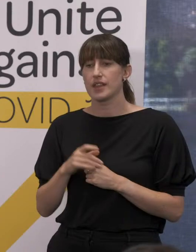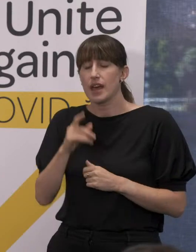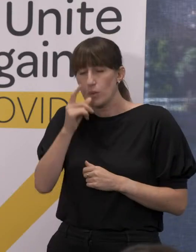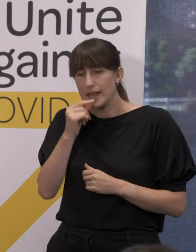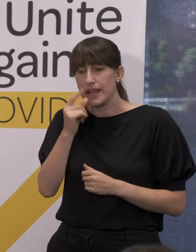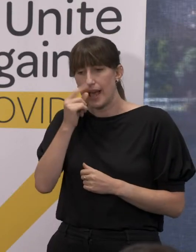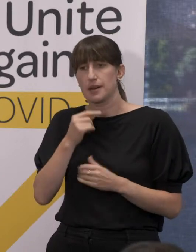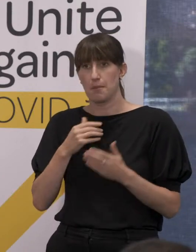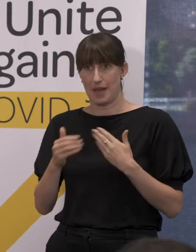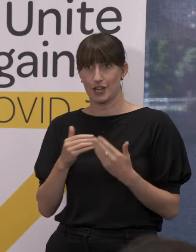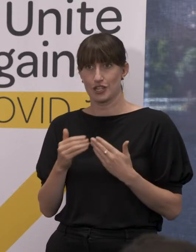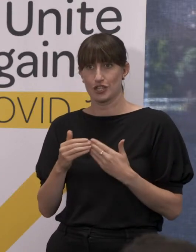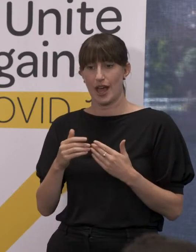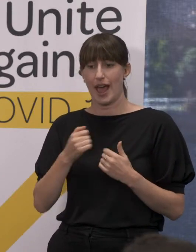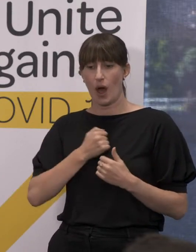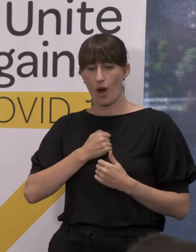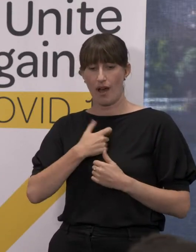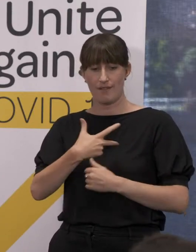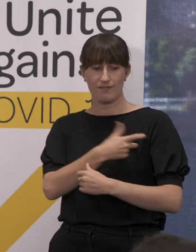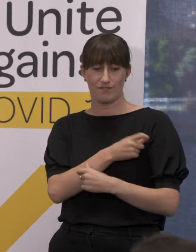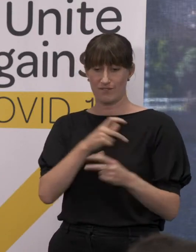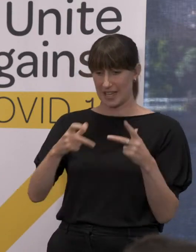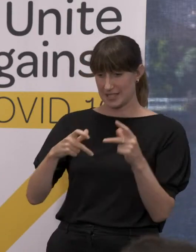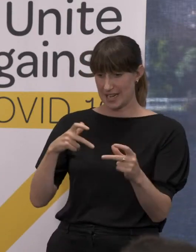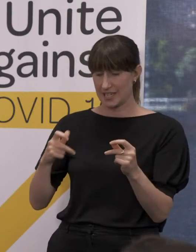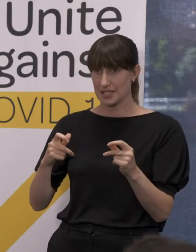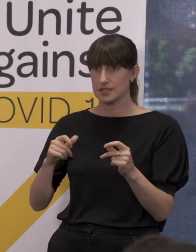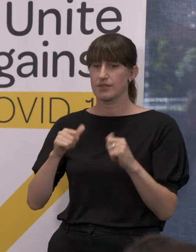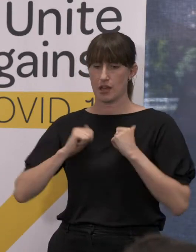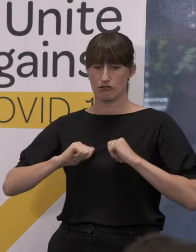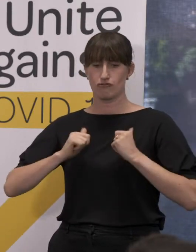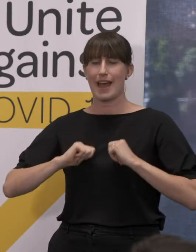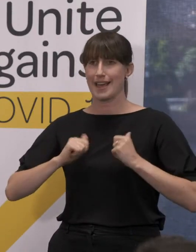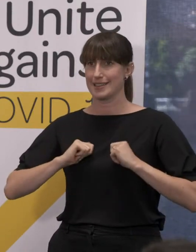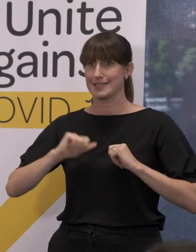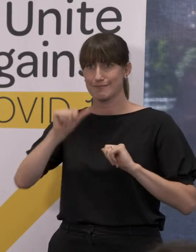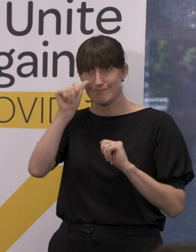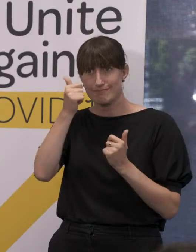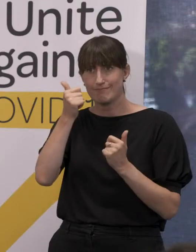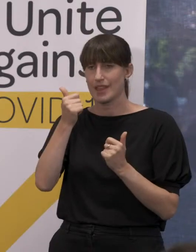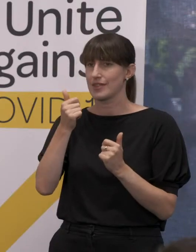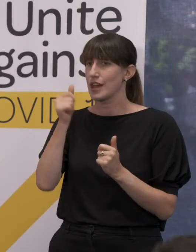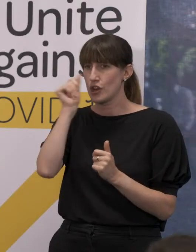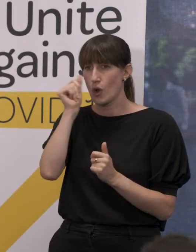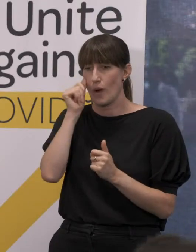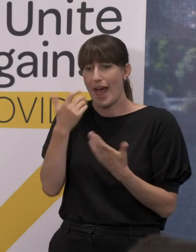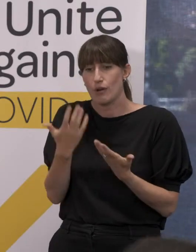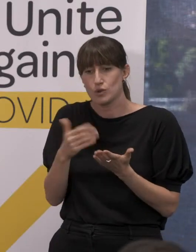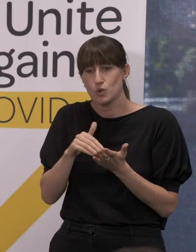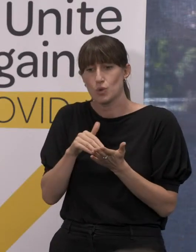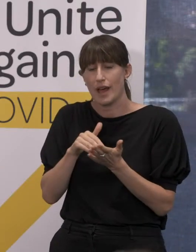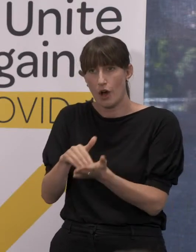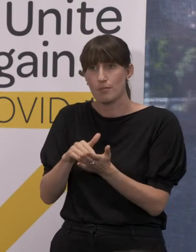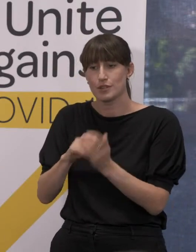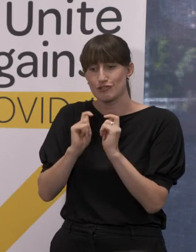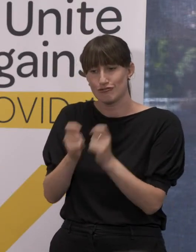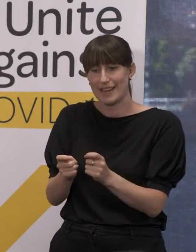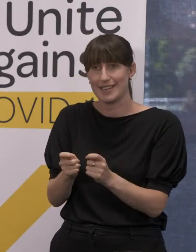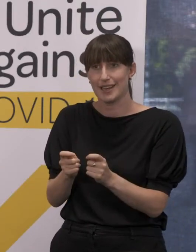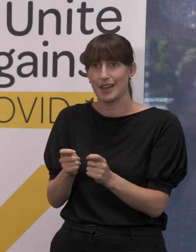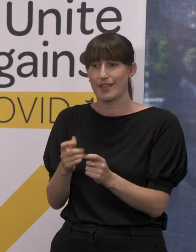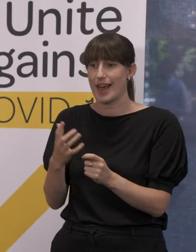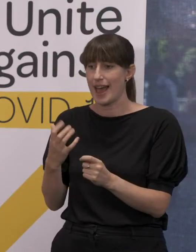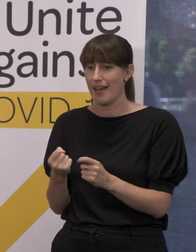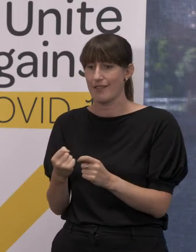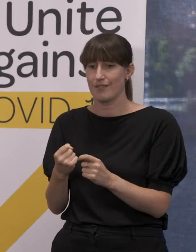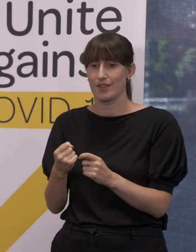vaccinators are trained to manage on the spot with the use of subcutaneous adrenaline, and it works very, very well. And as I said yesterday, none